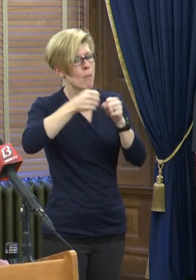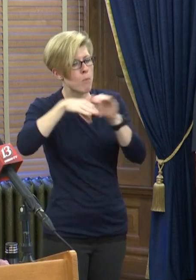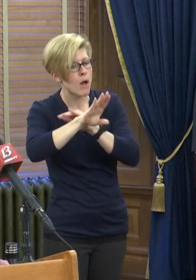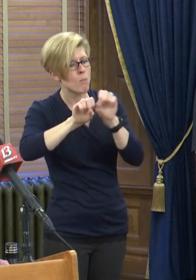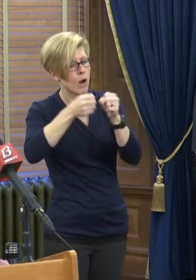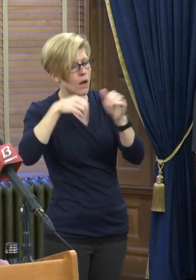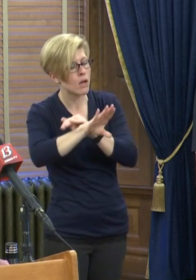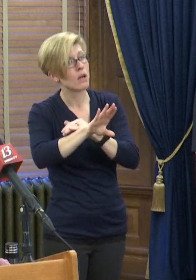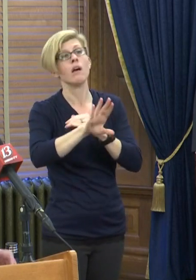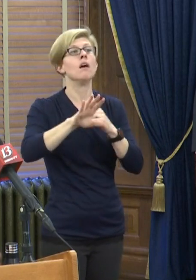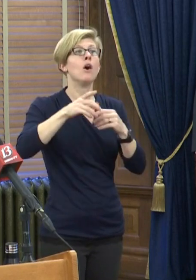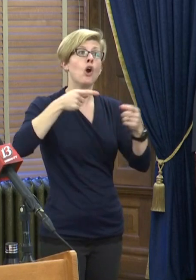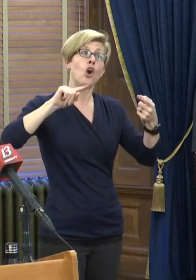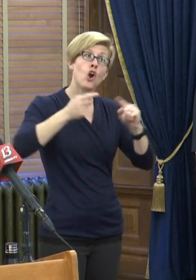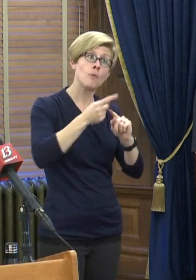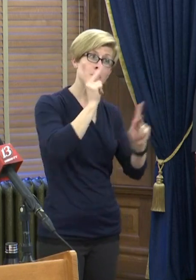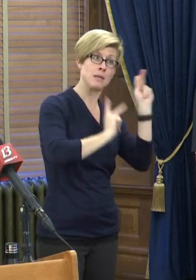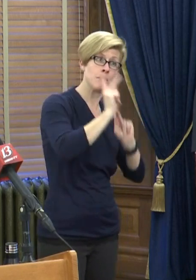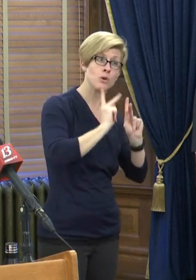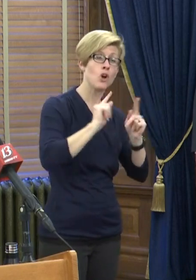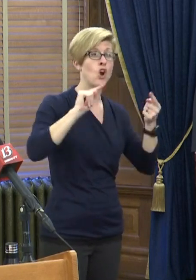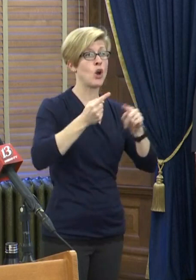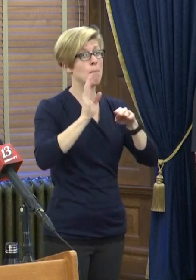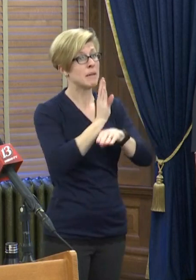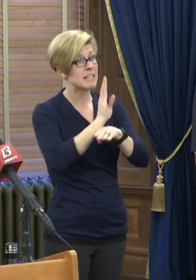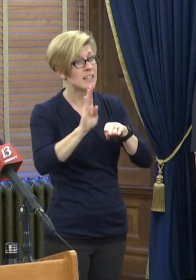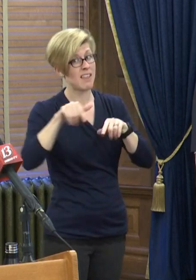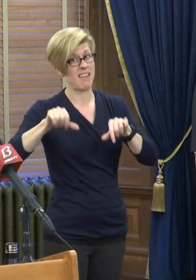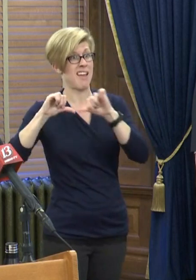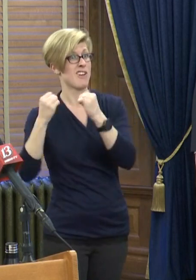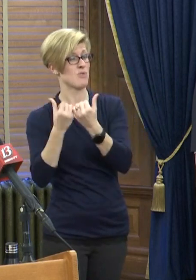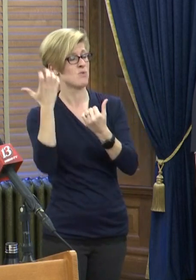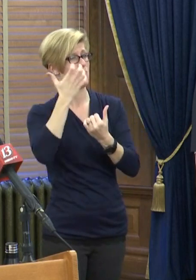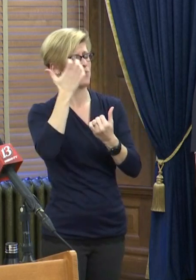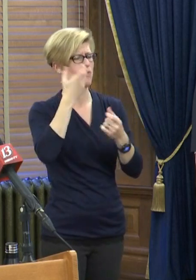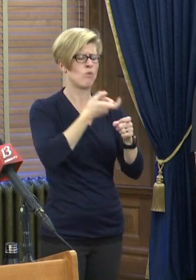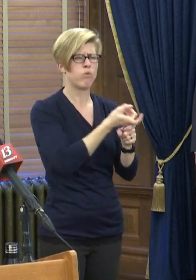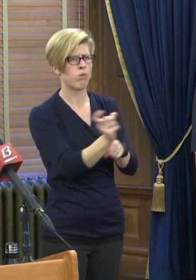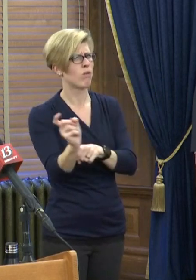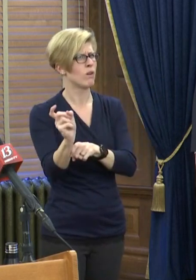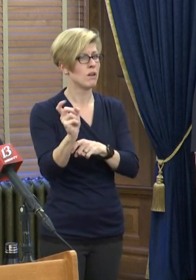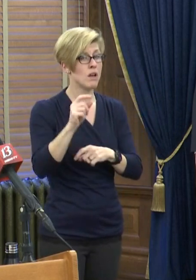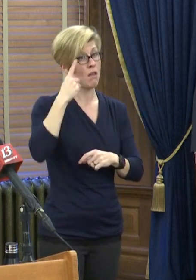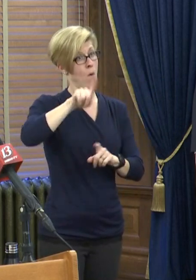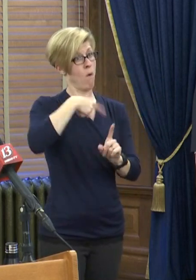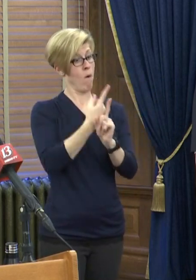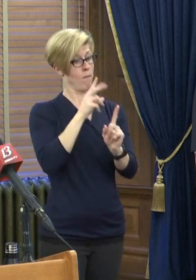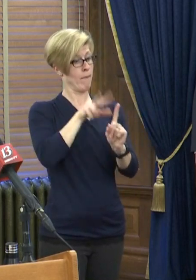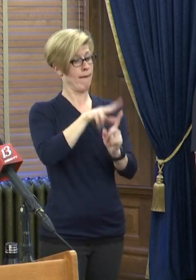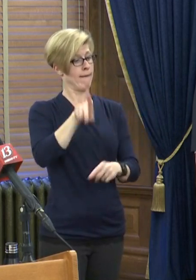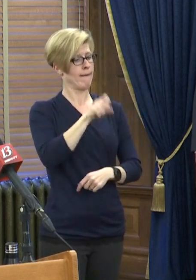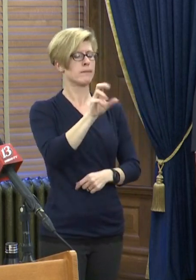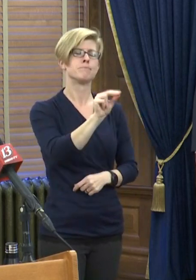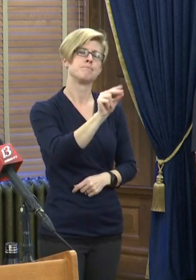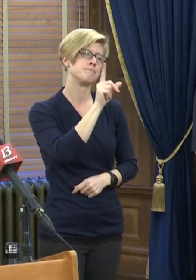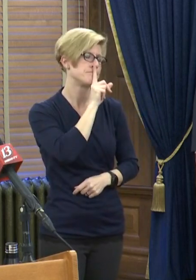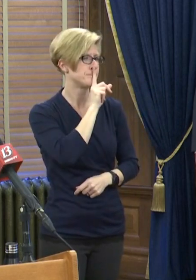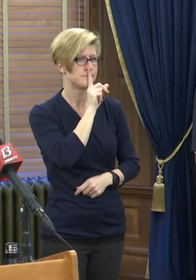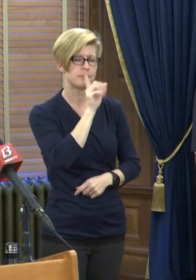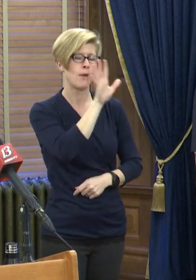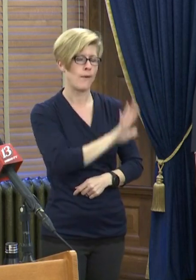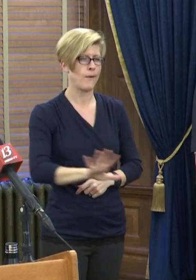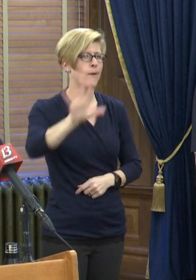for individuals, businesses, and the agency. And it's not a problem unique to Kansas. Estimates